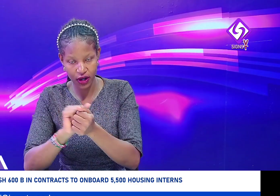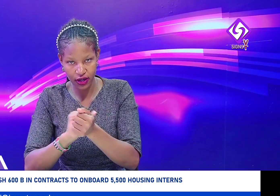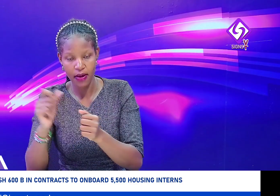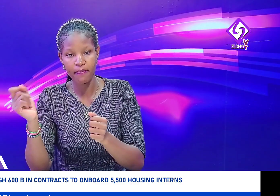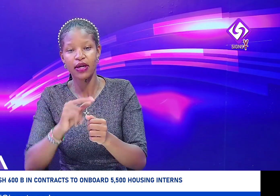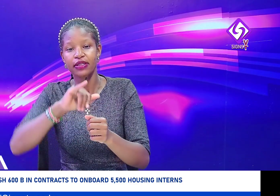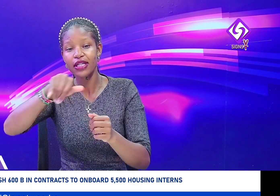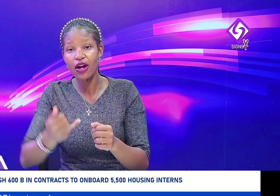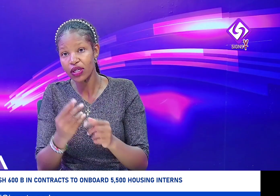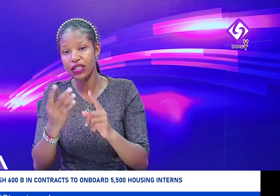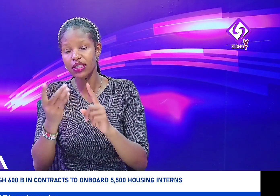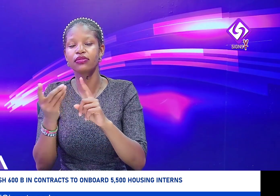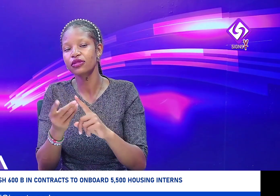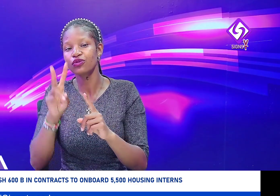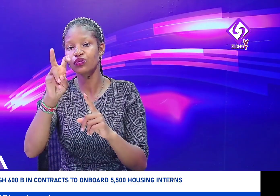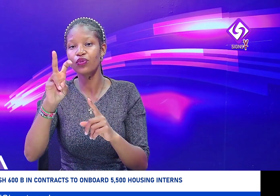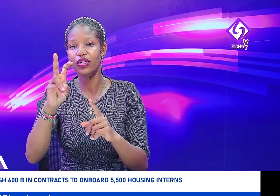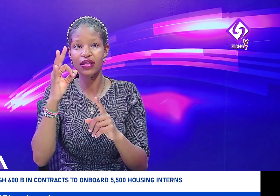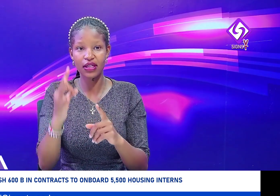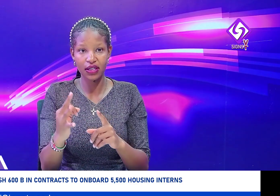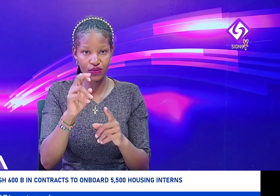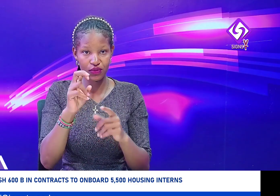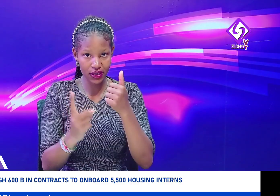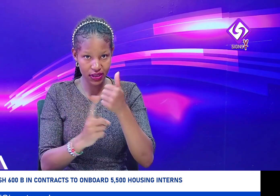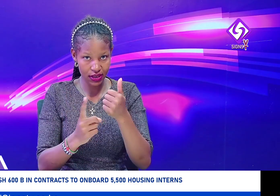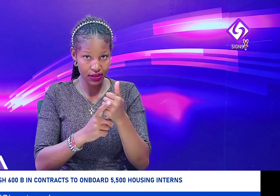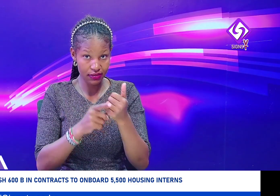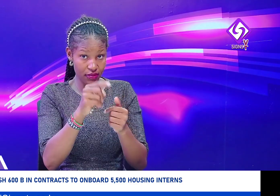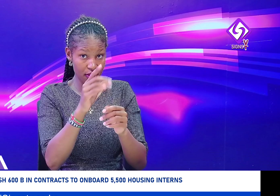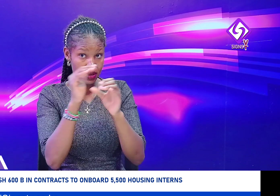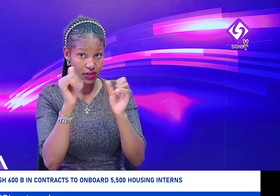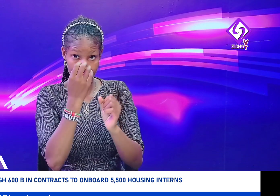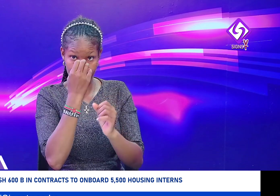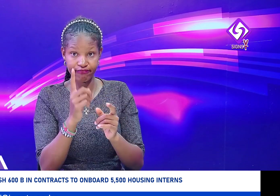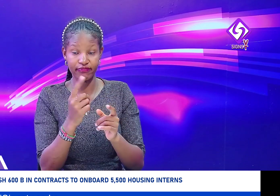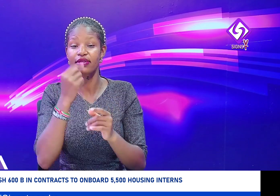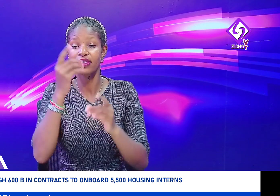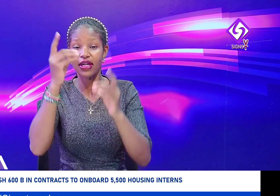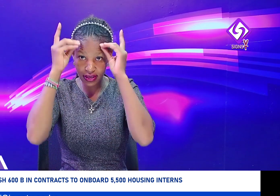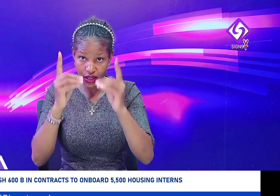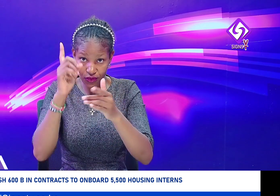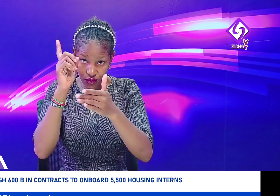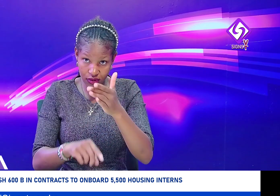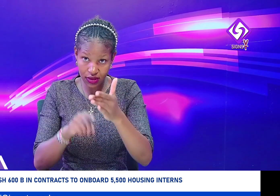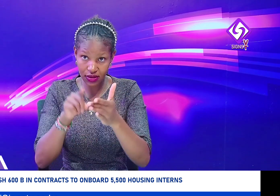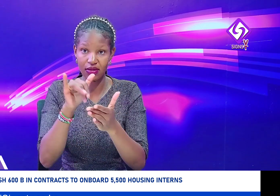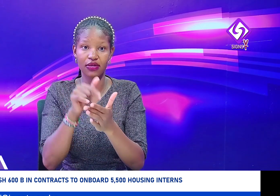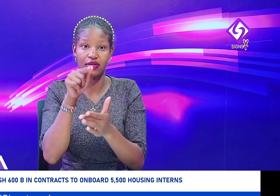on Friday, January 23, 2026, the president revealed that the multi-billion shilling investment